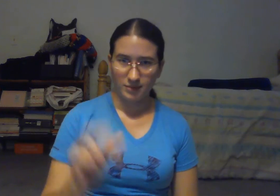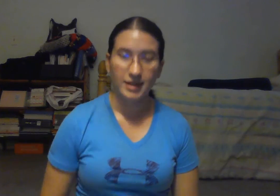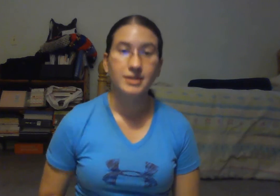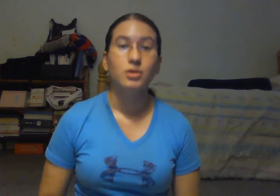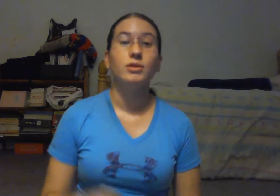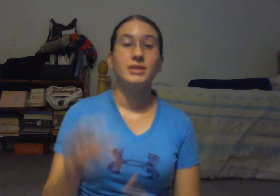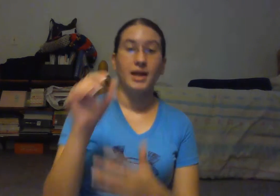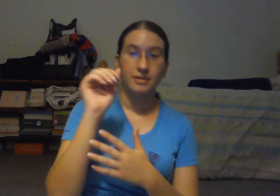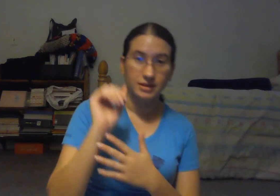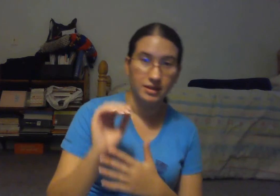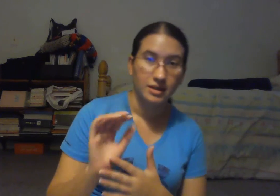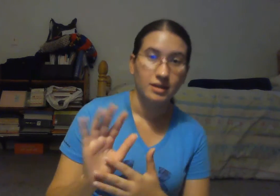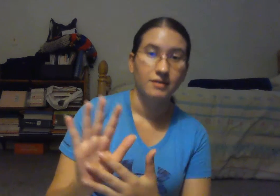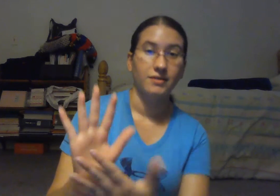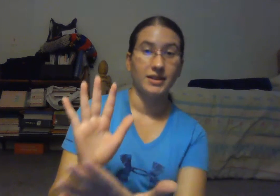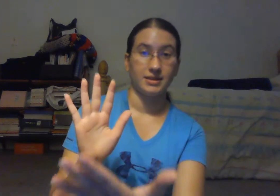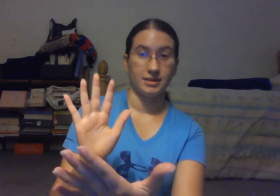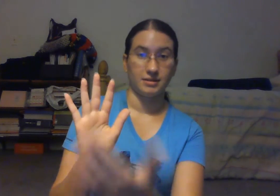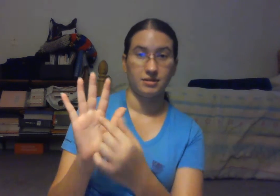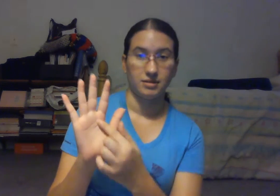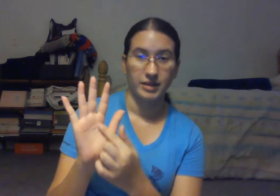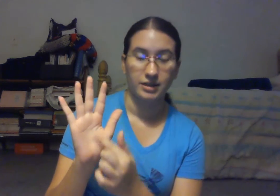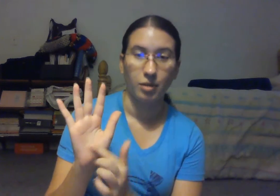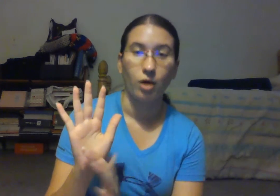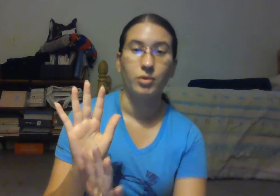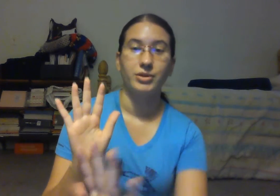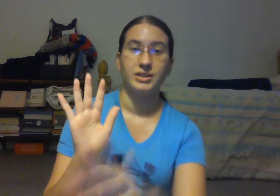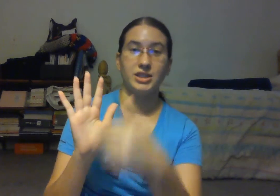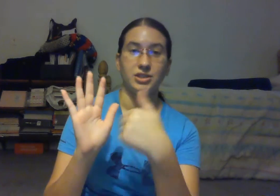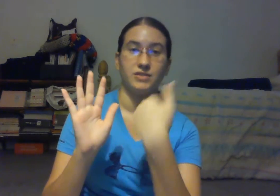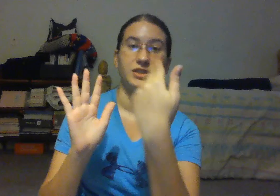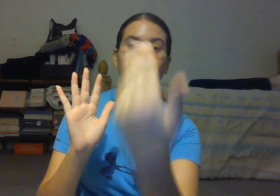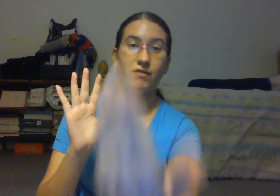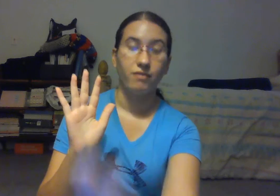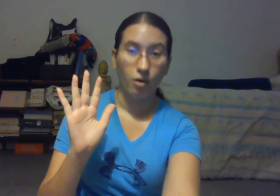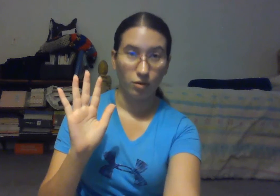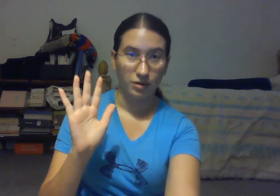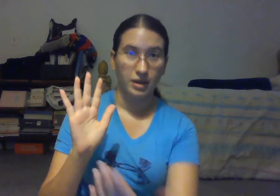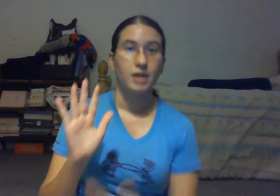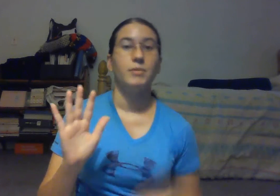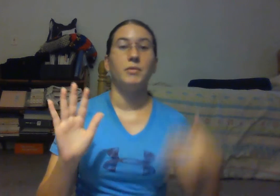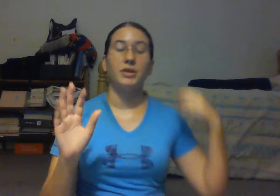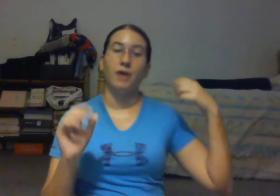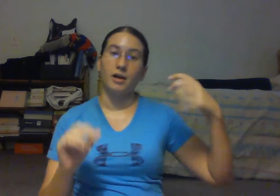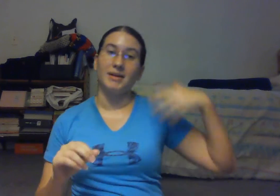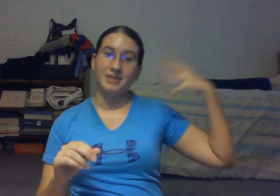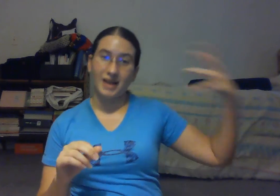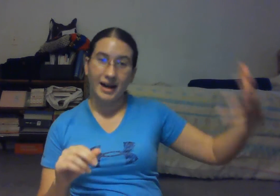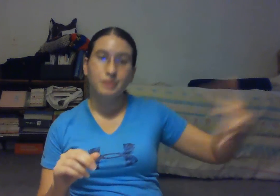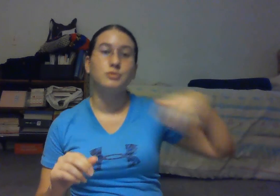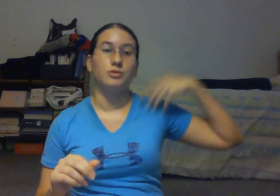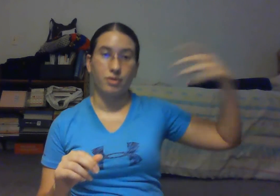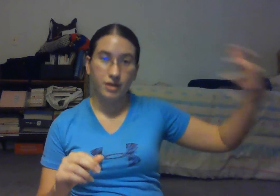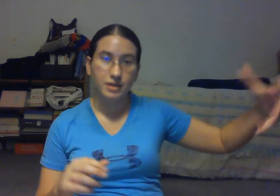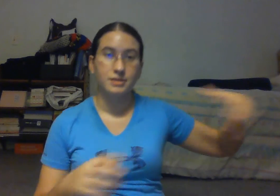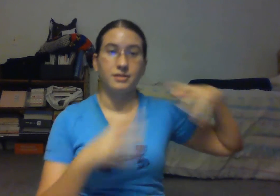Right? Notice how it's facing, right? The palm orientation is facing forward. But when we talk about nouns or things